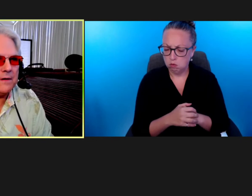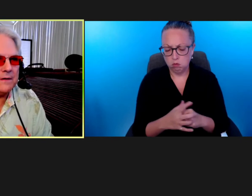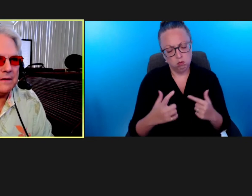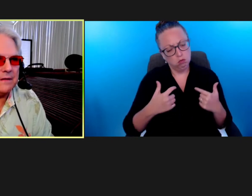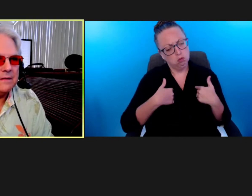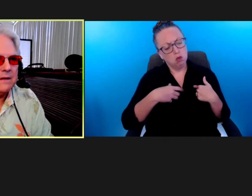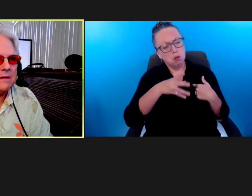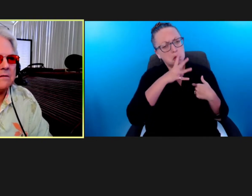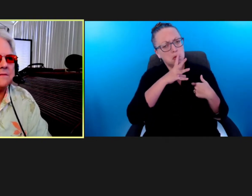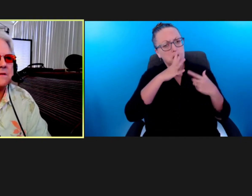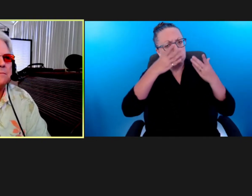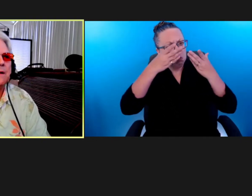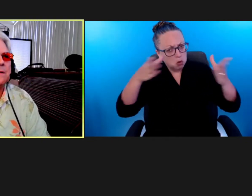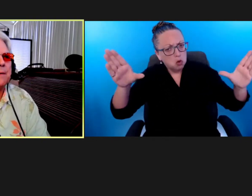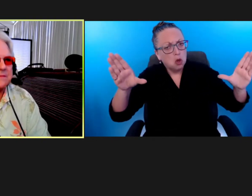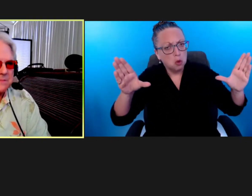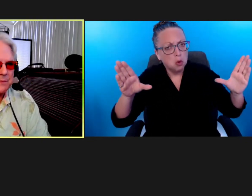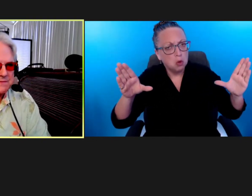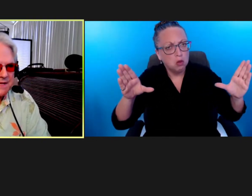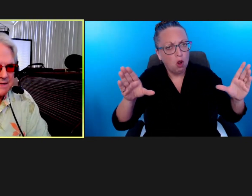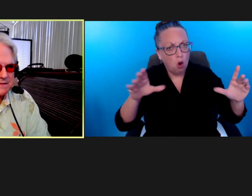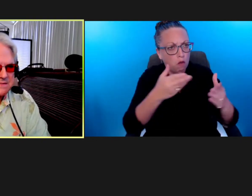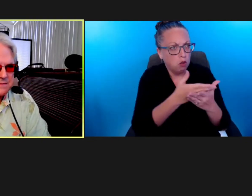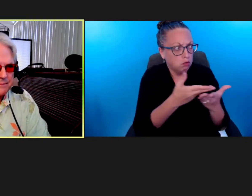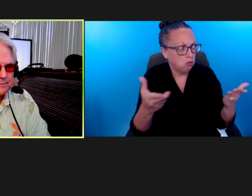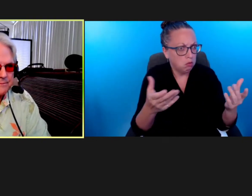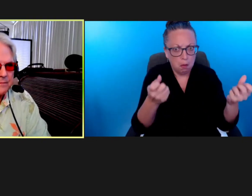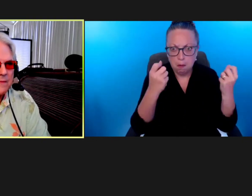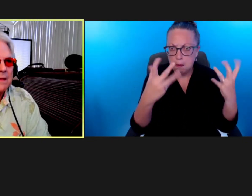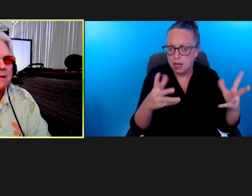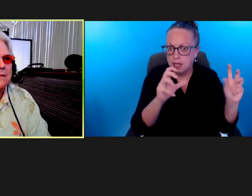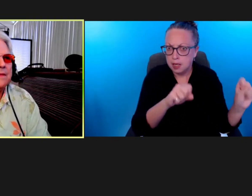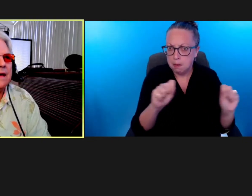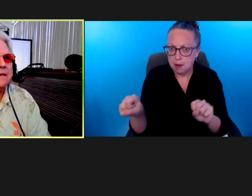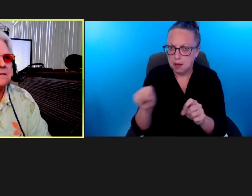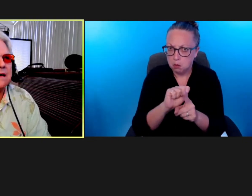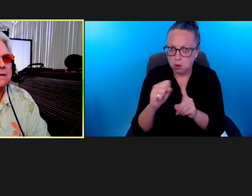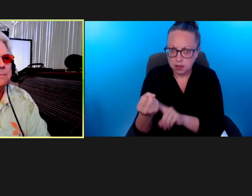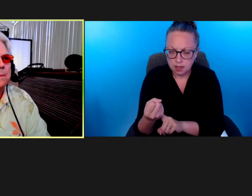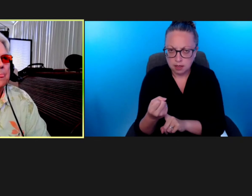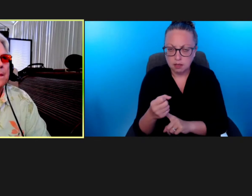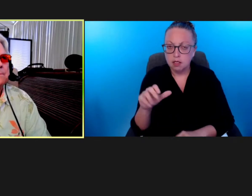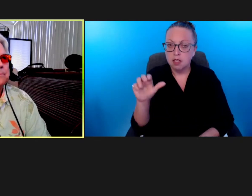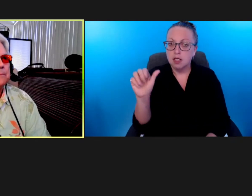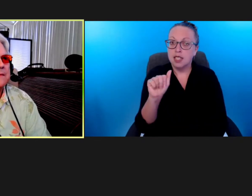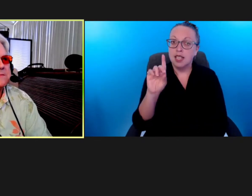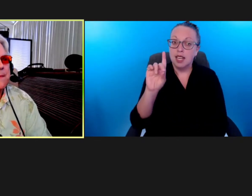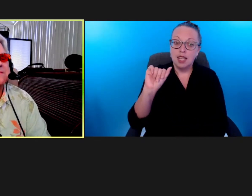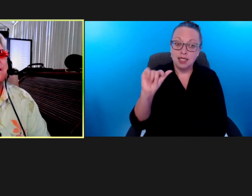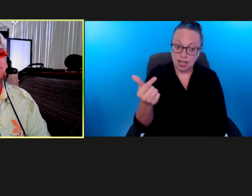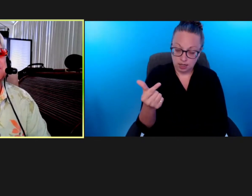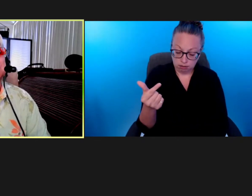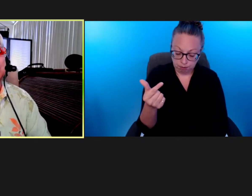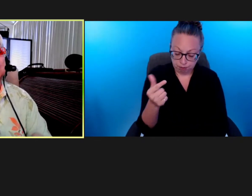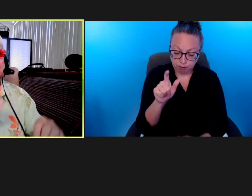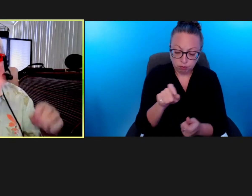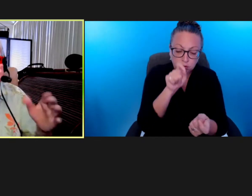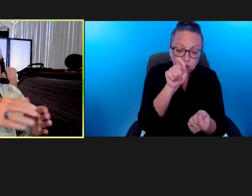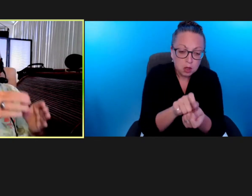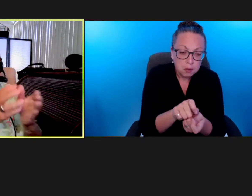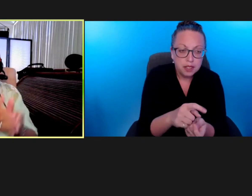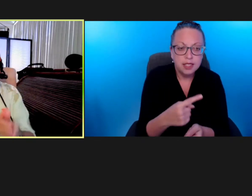speaking broadly across many possible settings. The ADAG specifies under